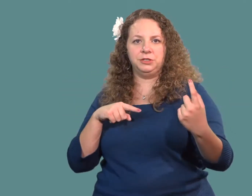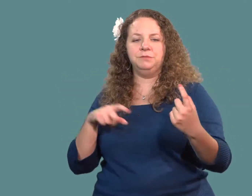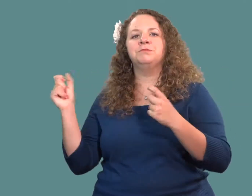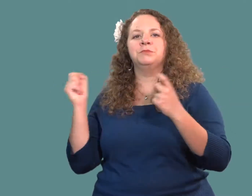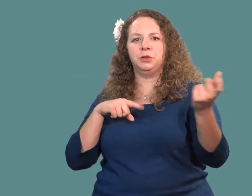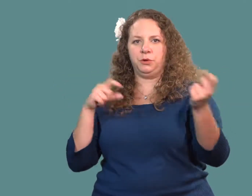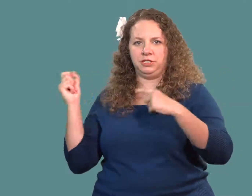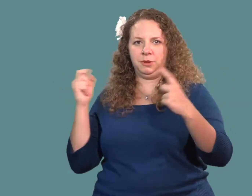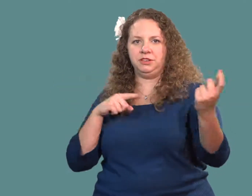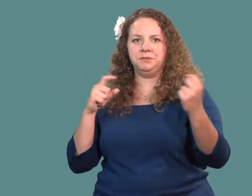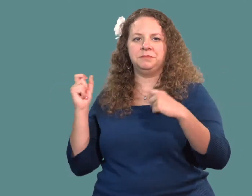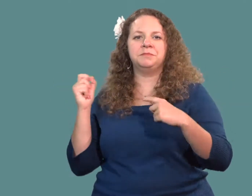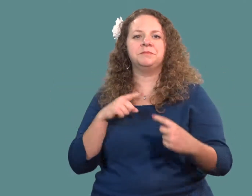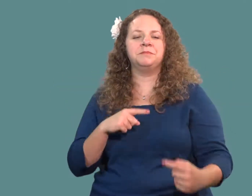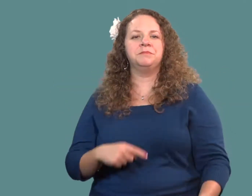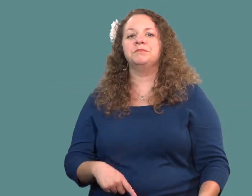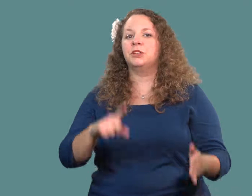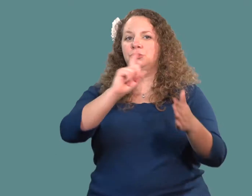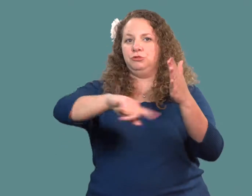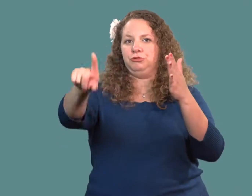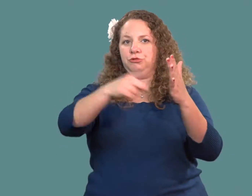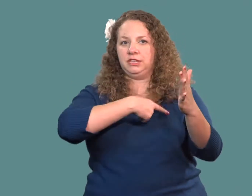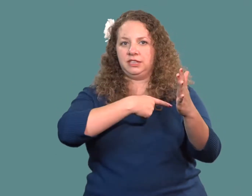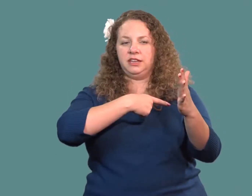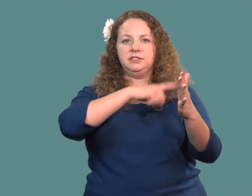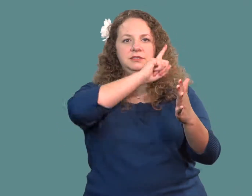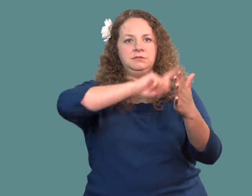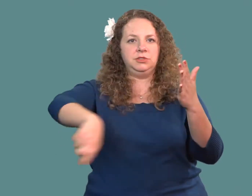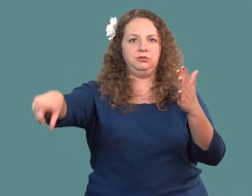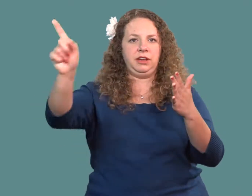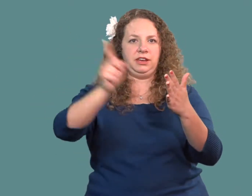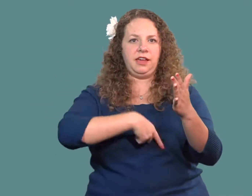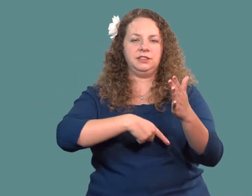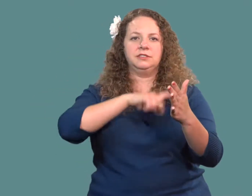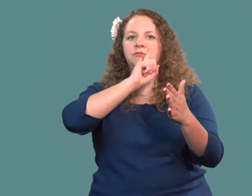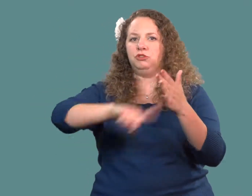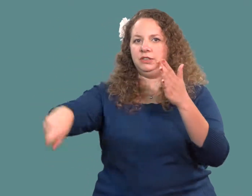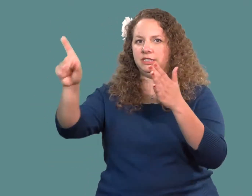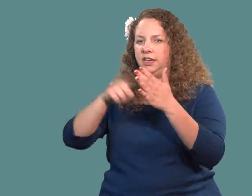too. Correspond. To criticize, so drawing an X,